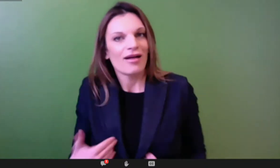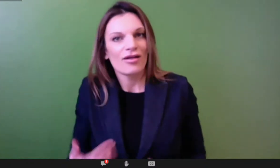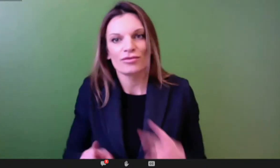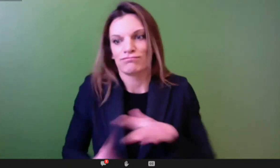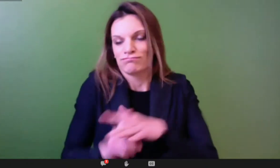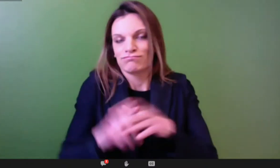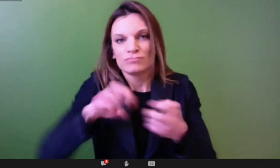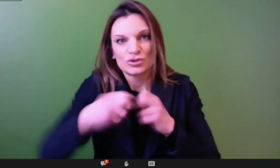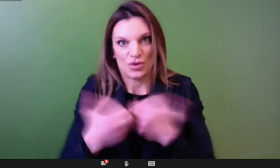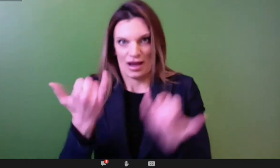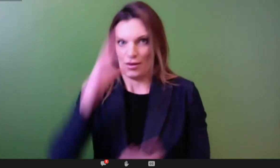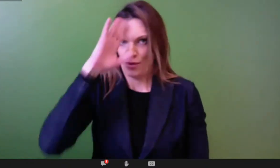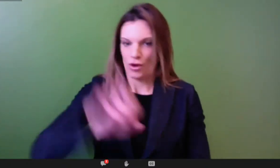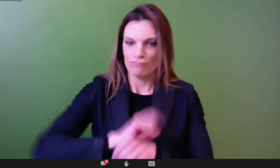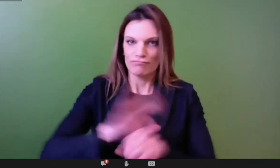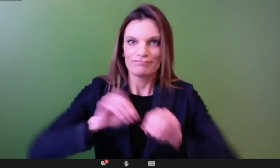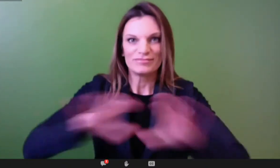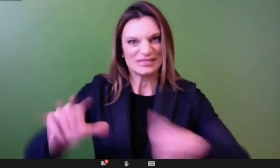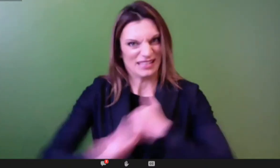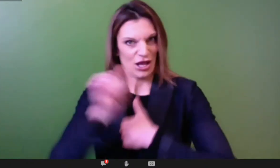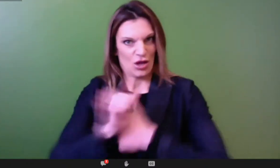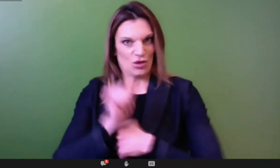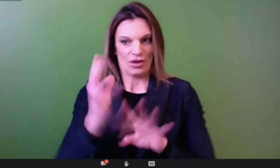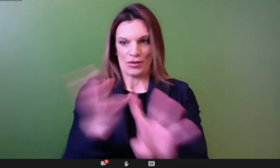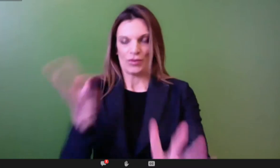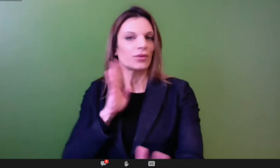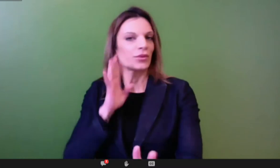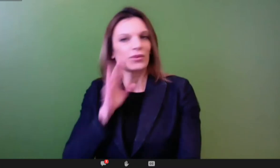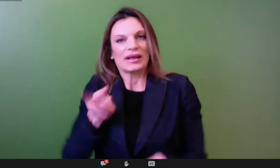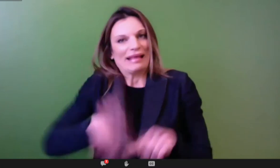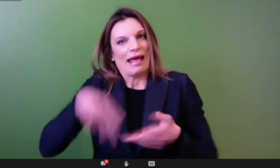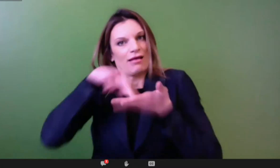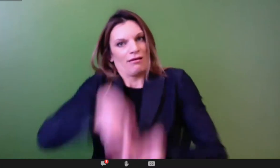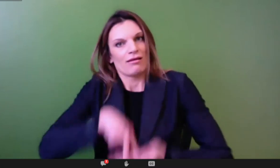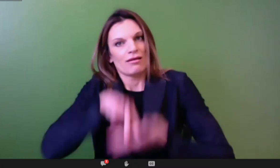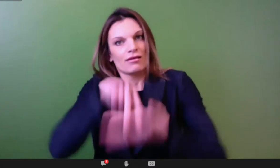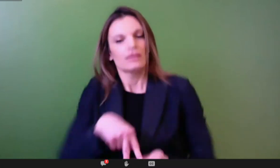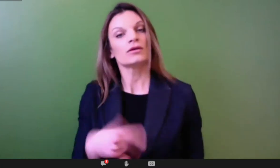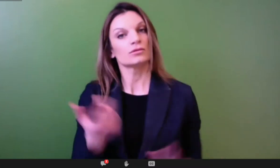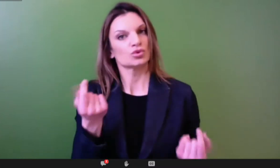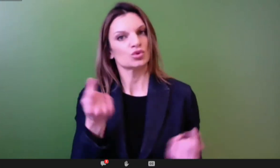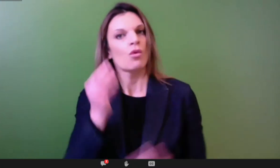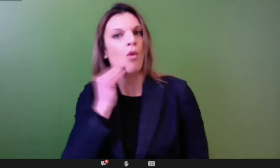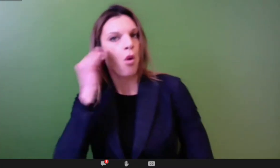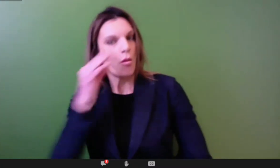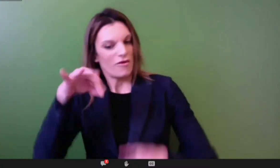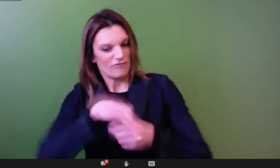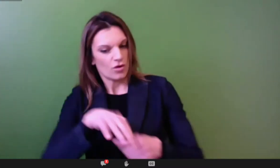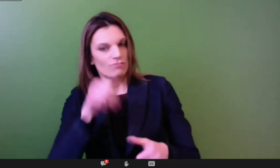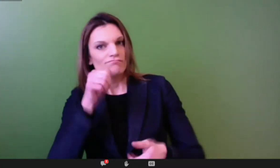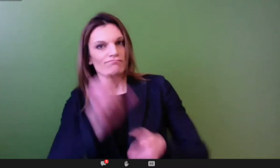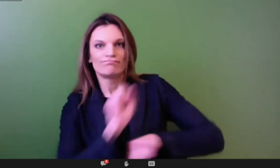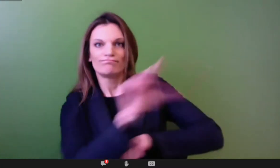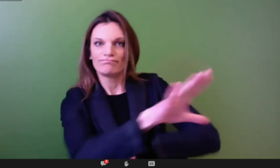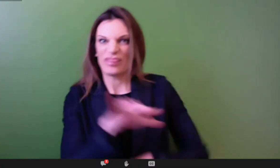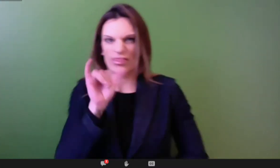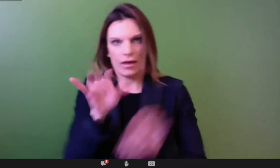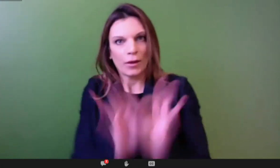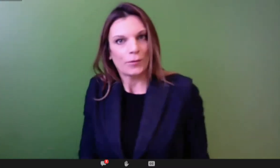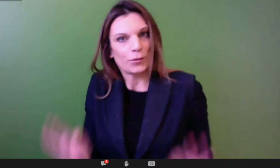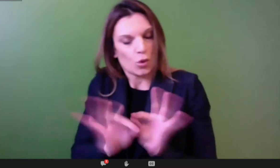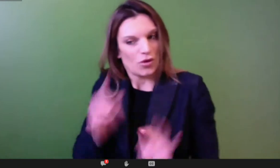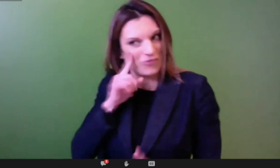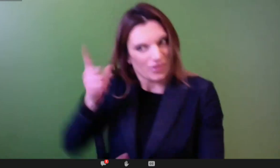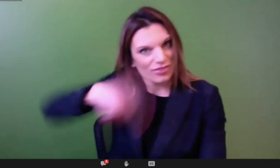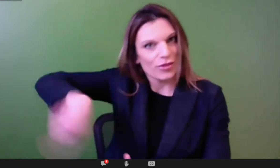pandemic. No reason absentee voting lets them vote from home, and we need that for them. Some of these